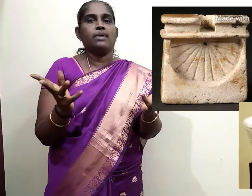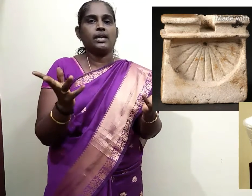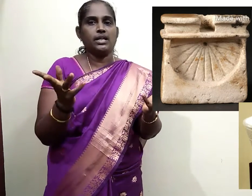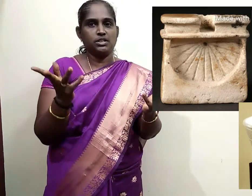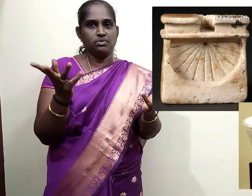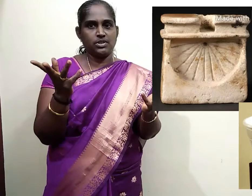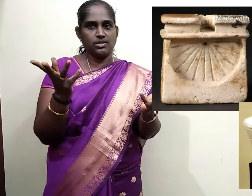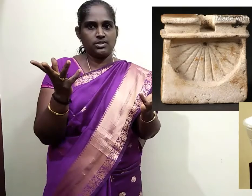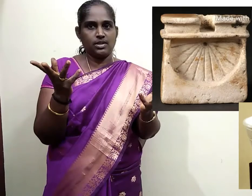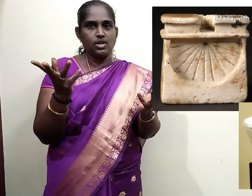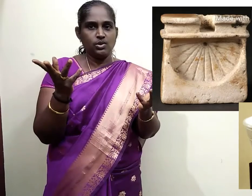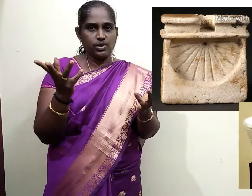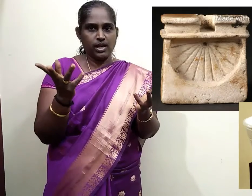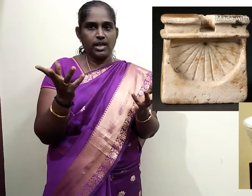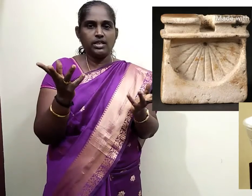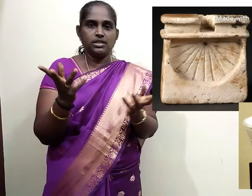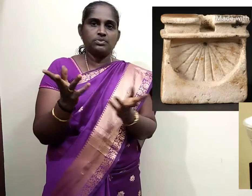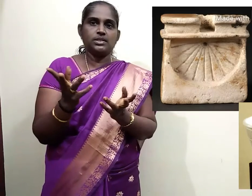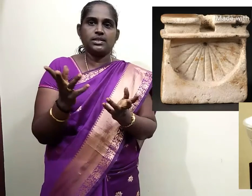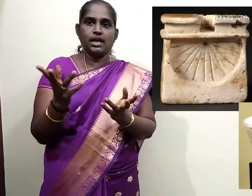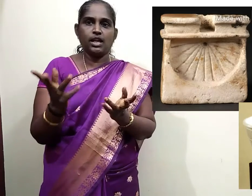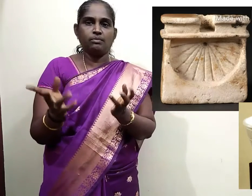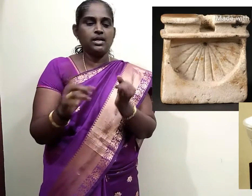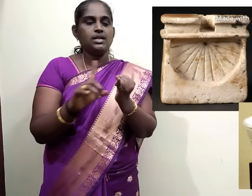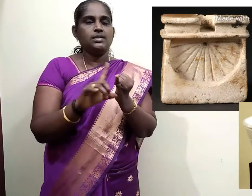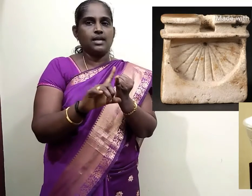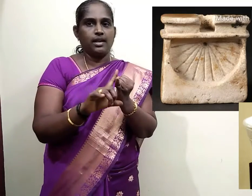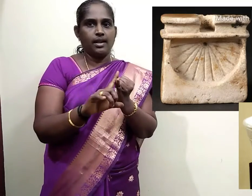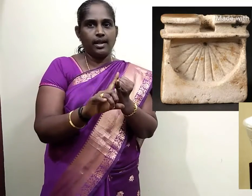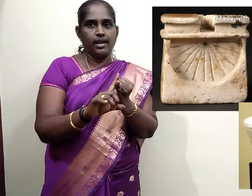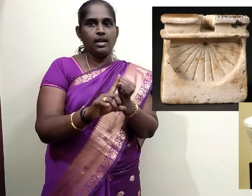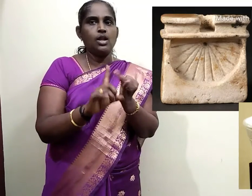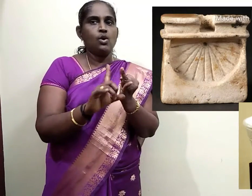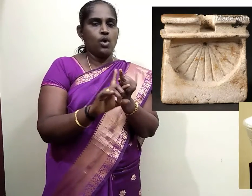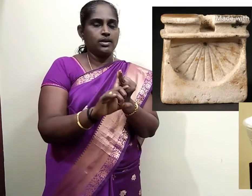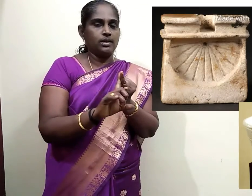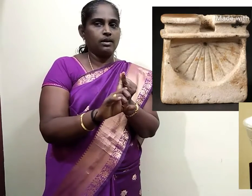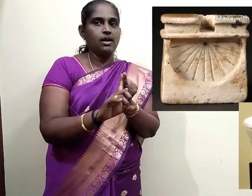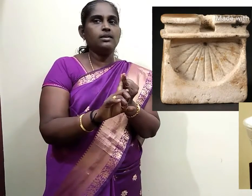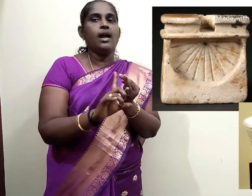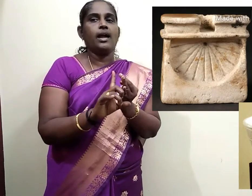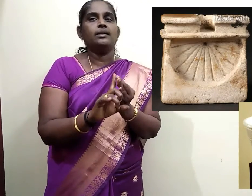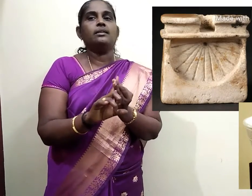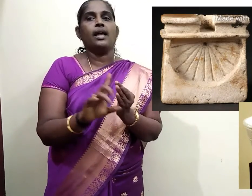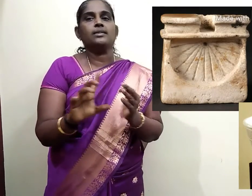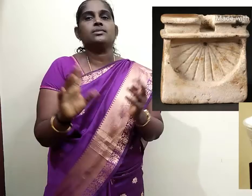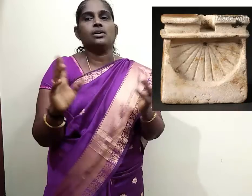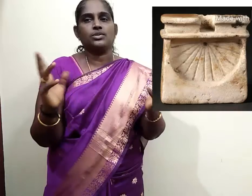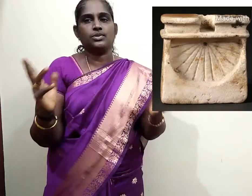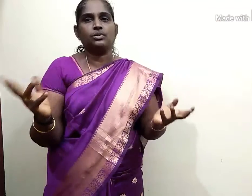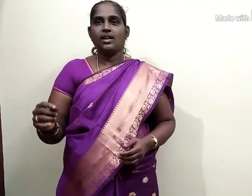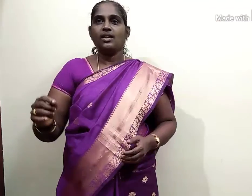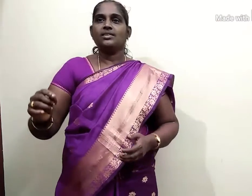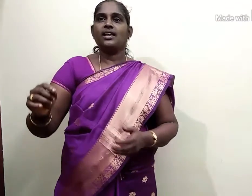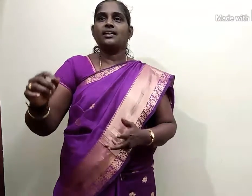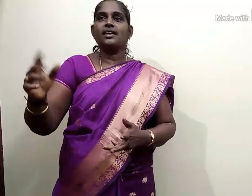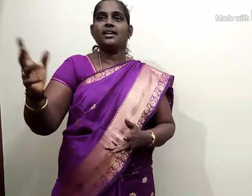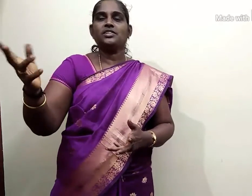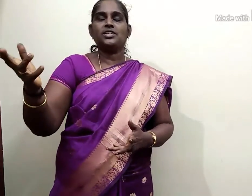by Egyptians. Okay, Egyptians developed sundial, water clock and glass also. They